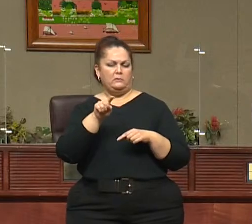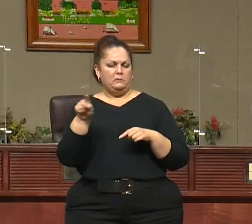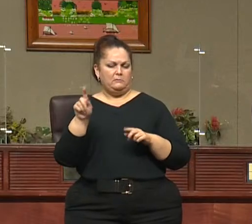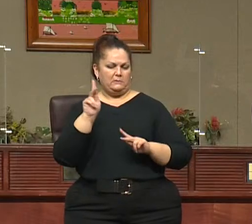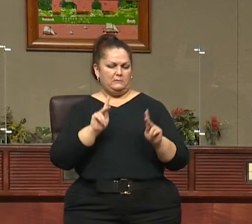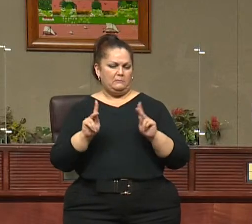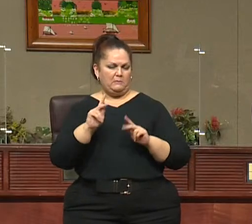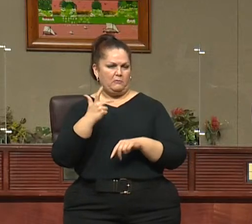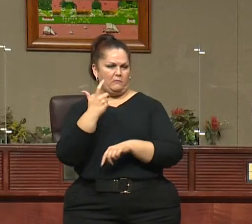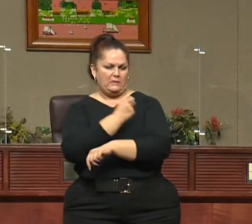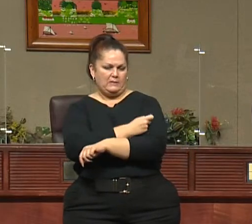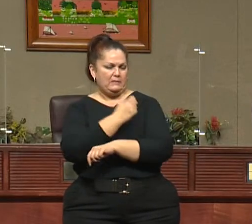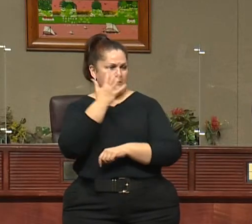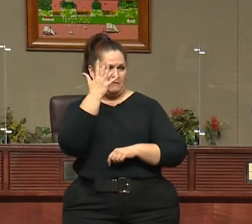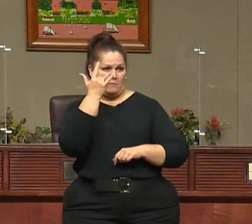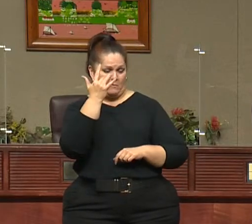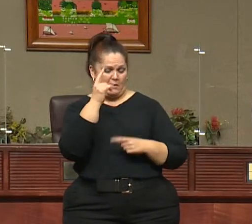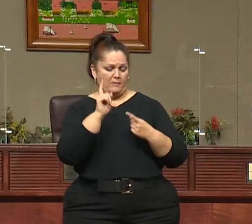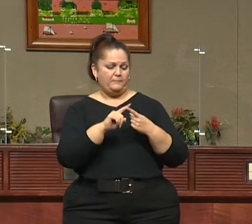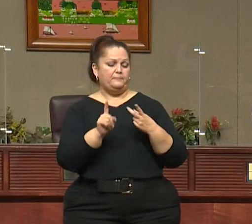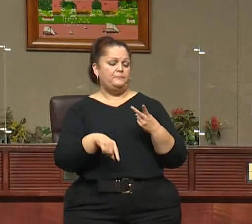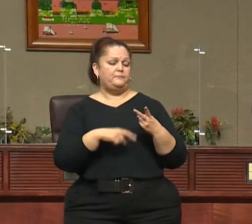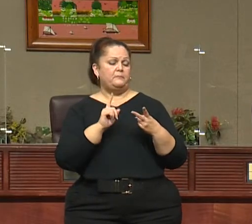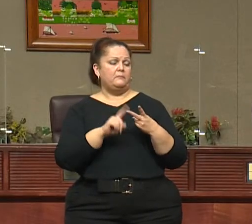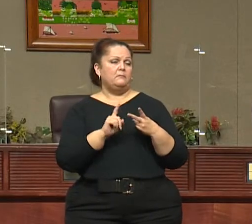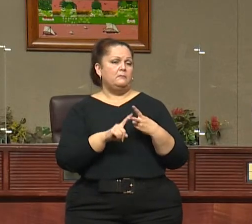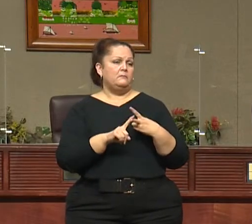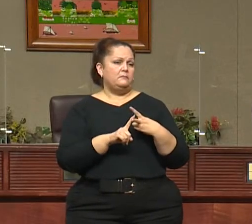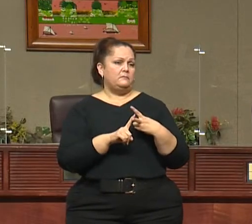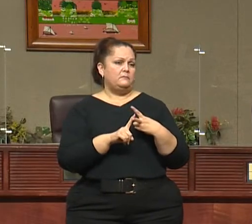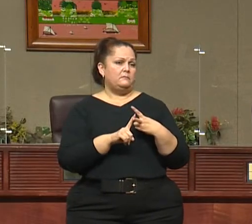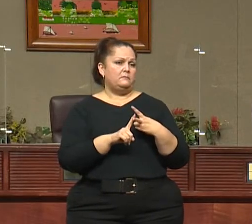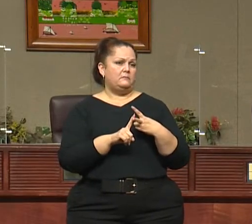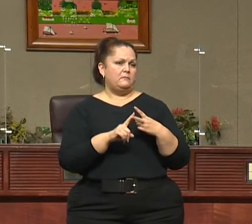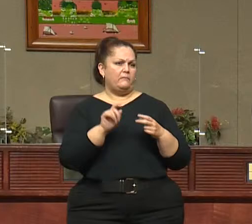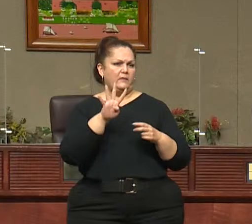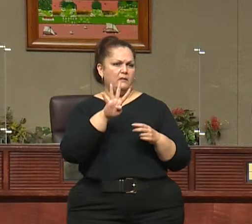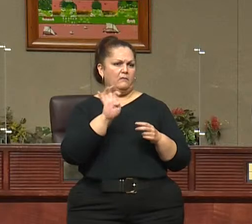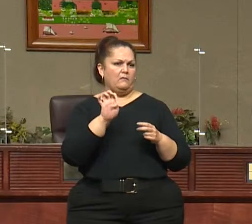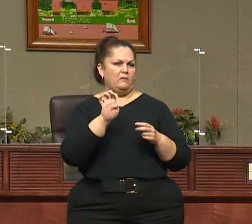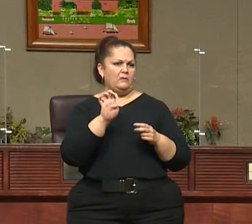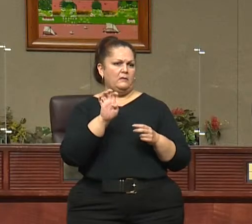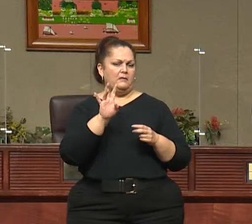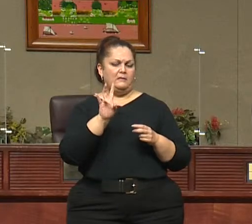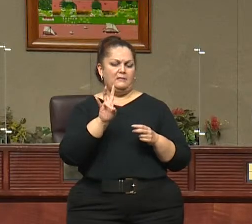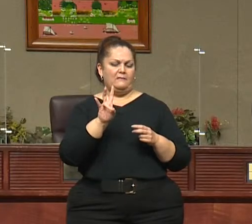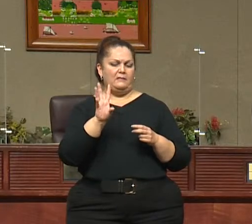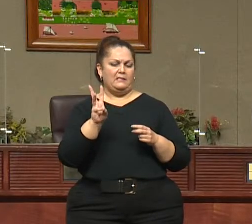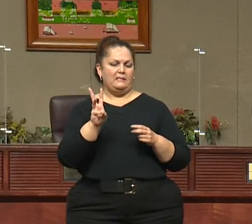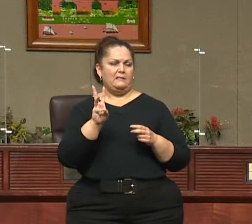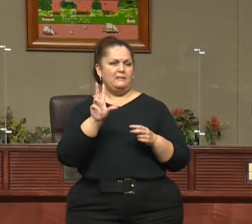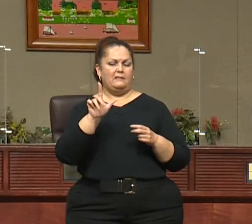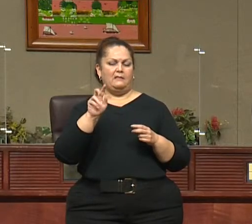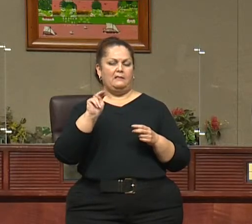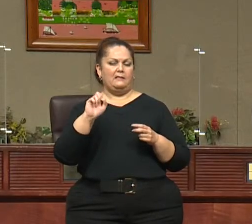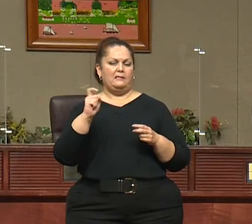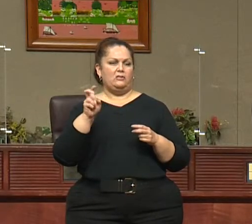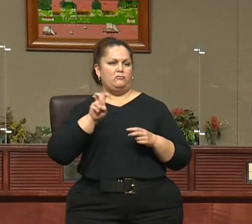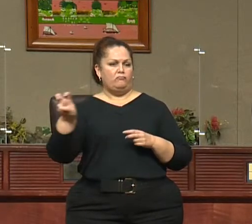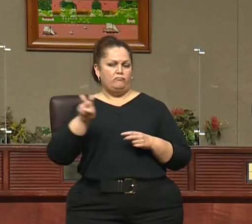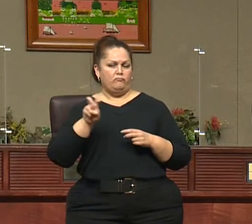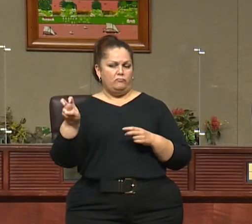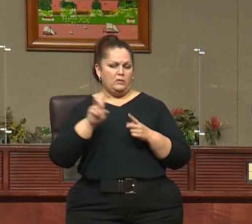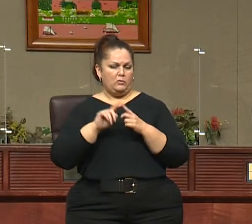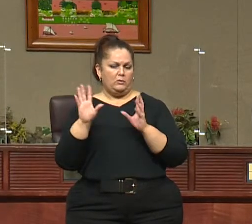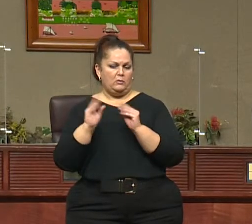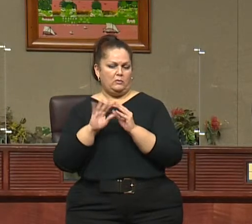would that be? And the other one is that there were 476 links trips to the convention center and